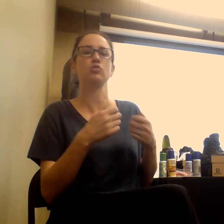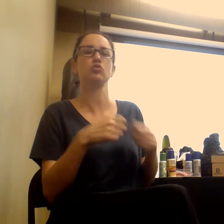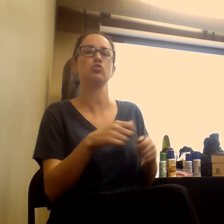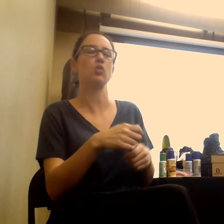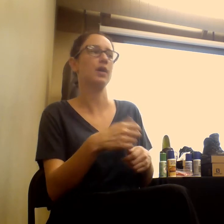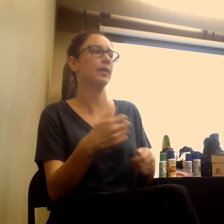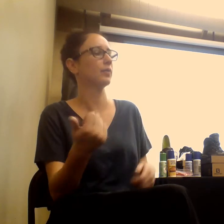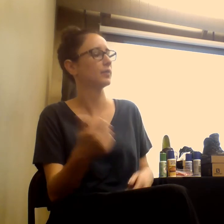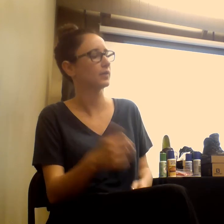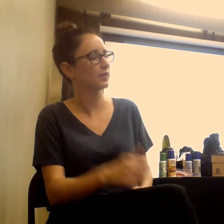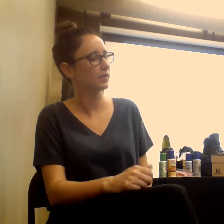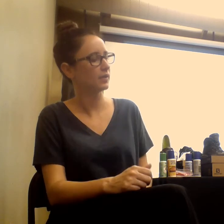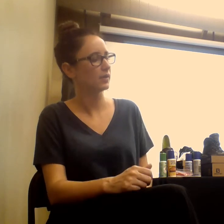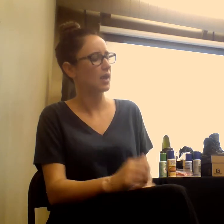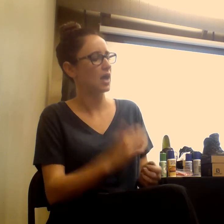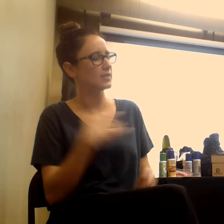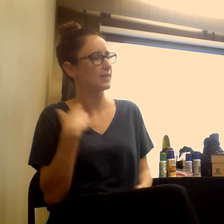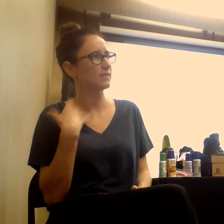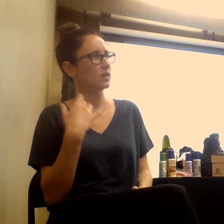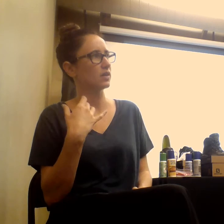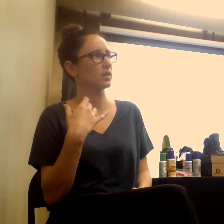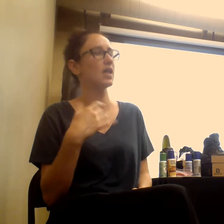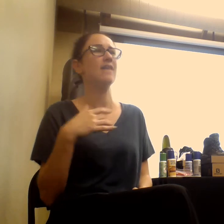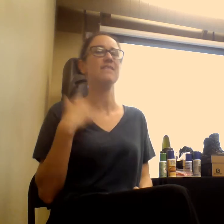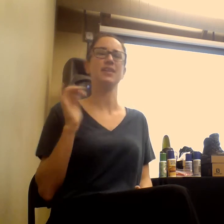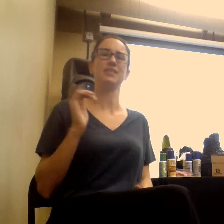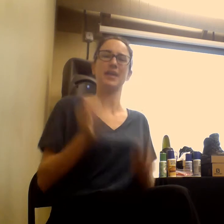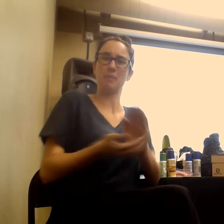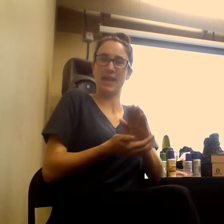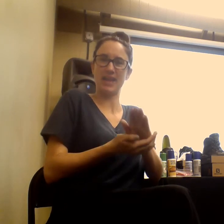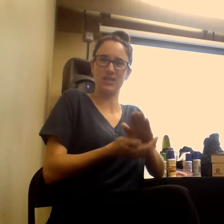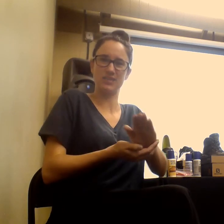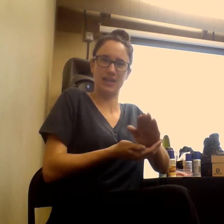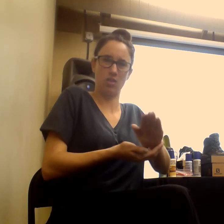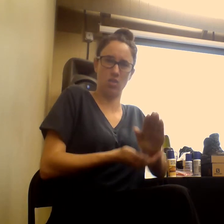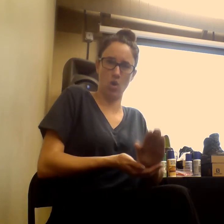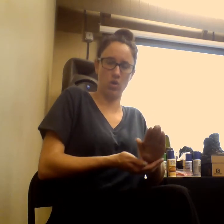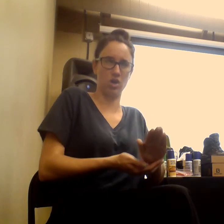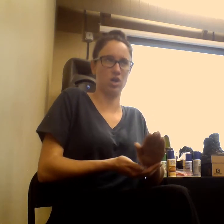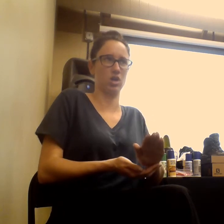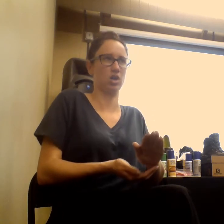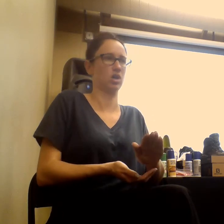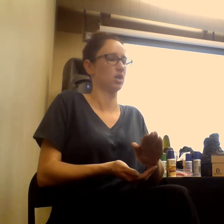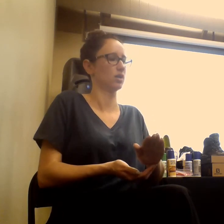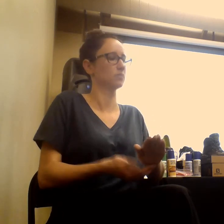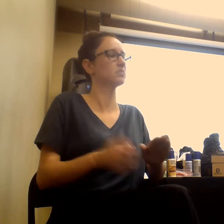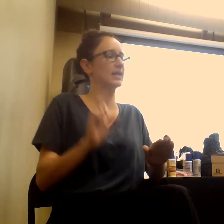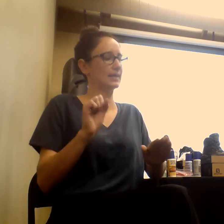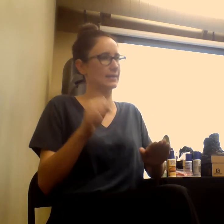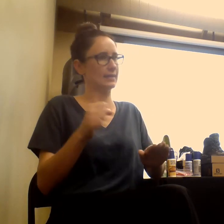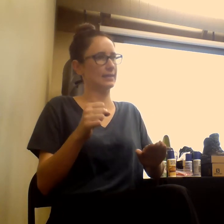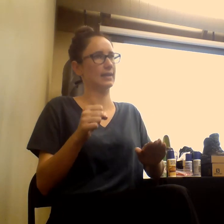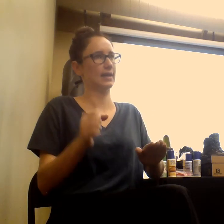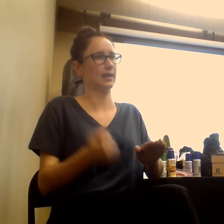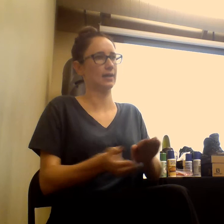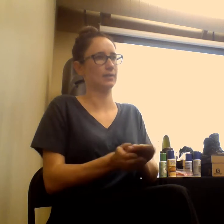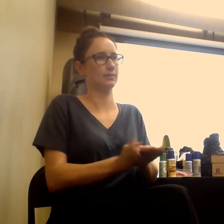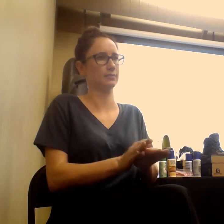Feels like my heel's lower. Yeah, and you're getting a little flop over here. So I would say that this one seems to fit you